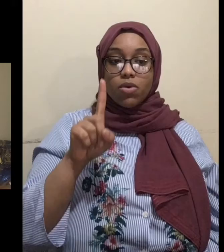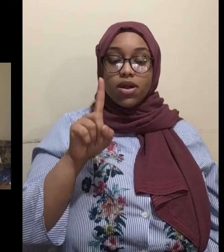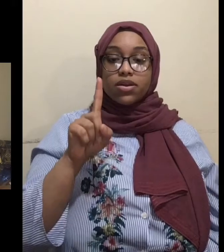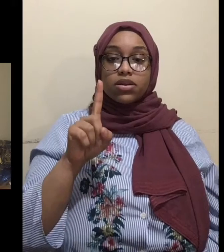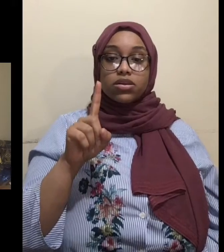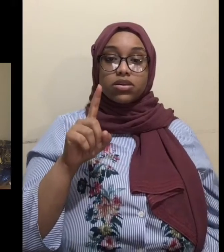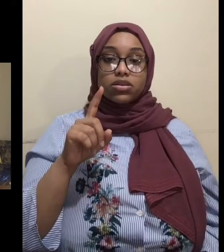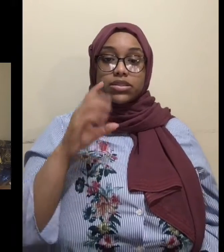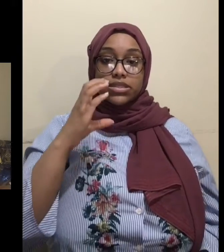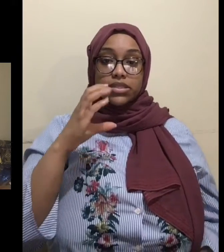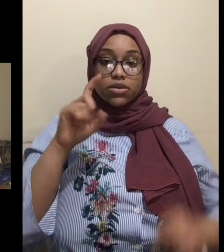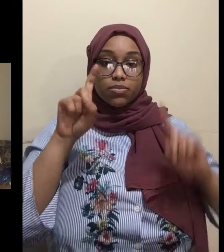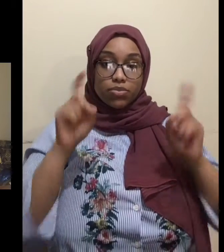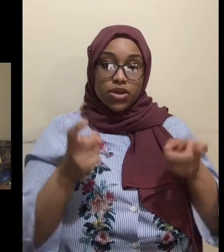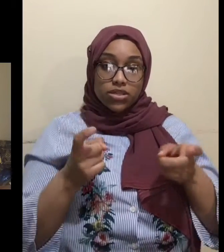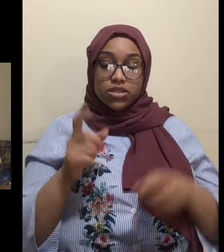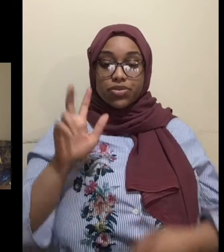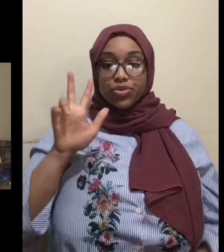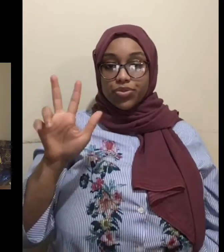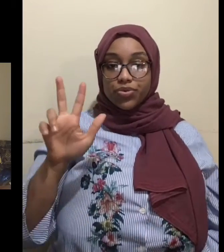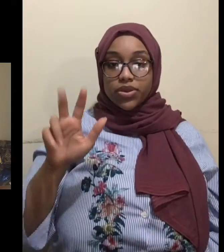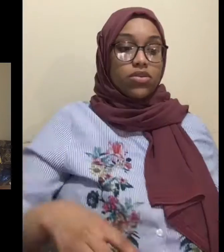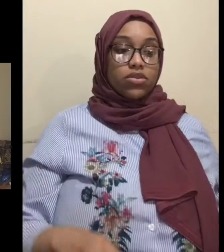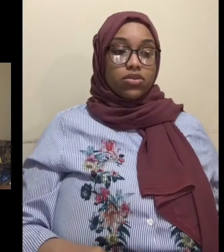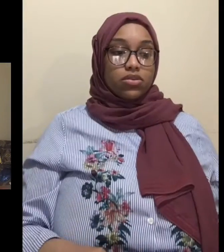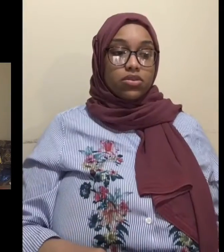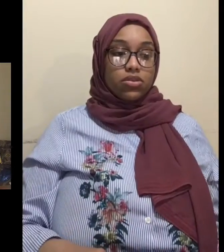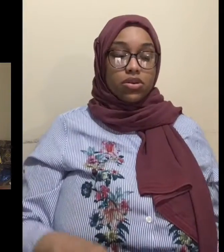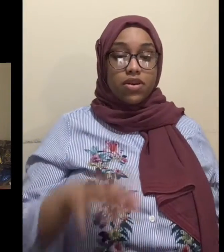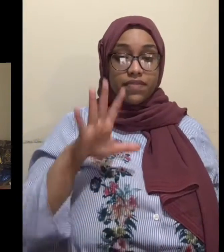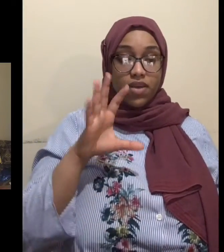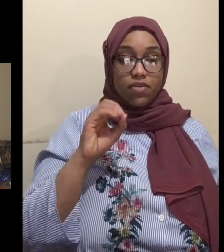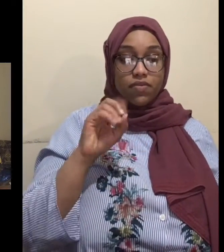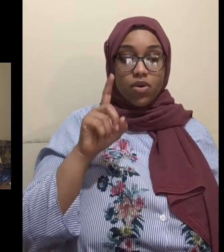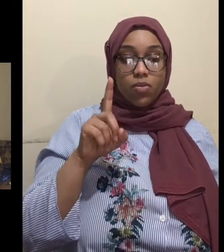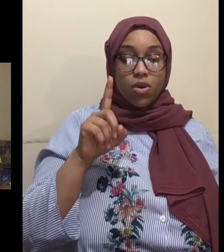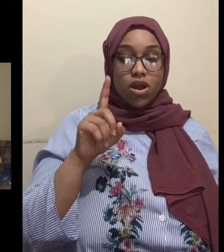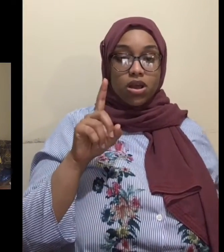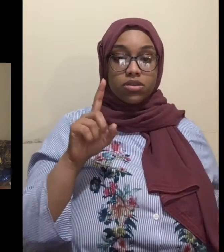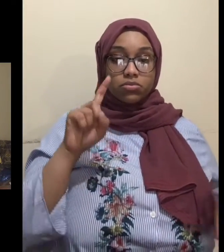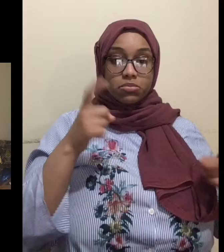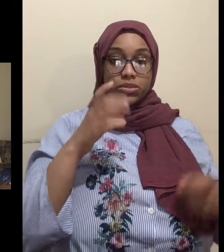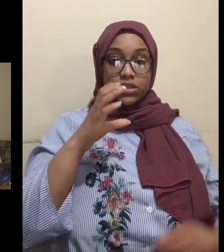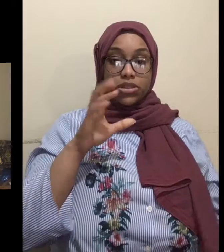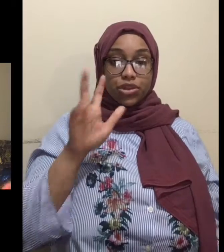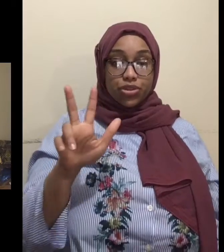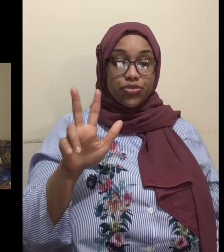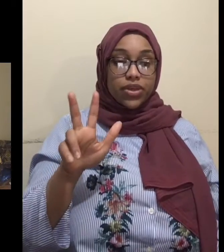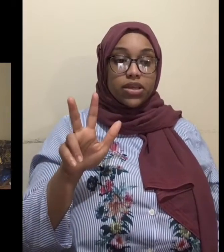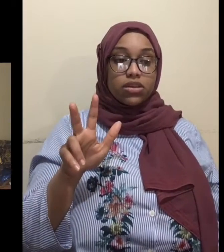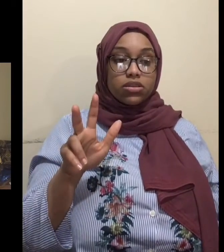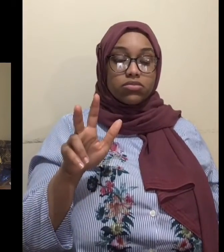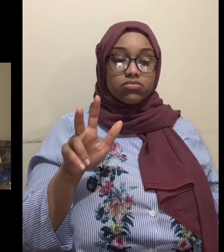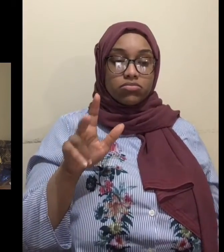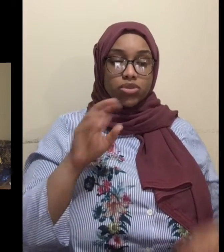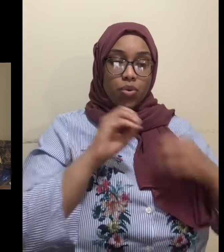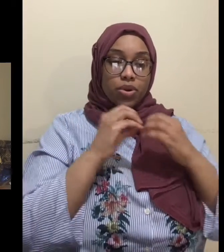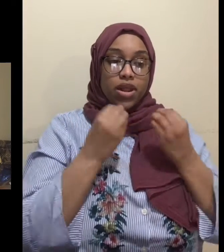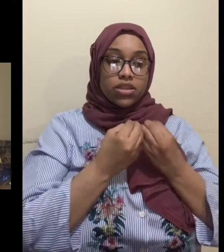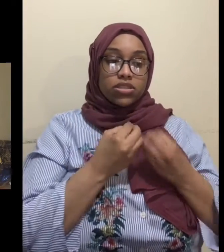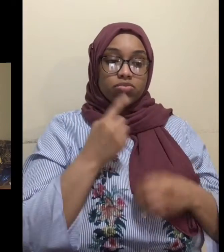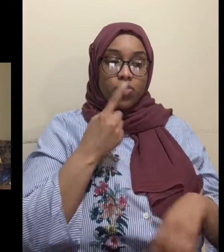be considered tax exempt. The three ways to identify